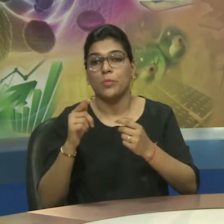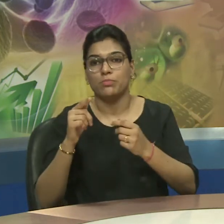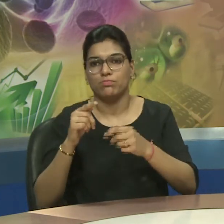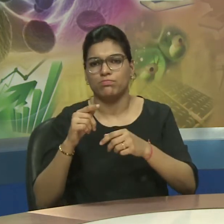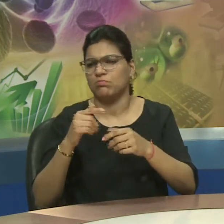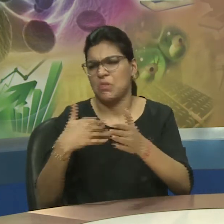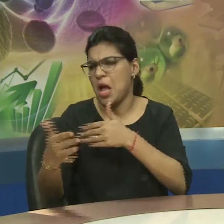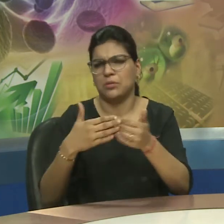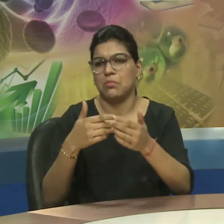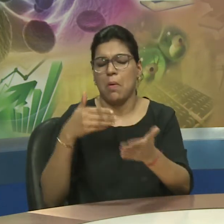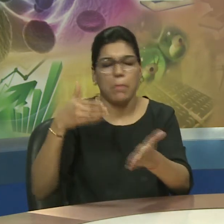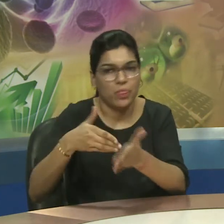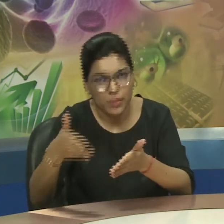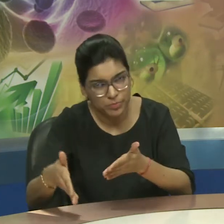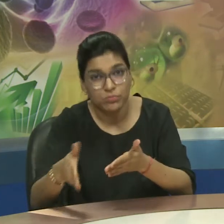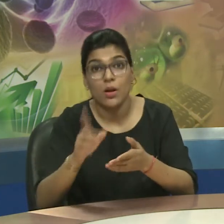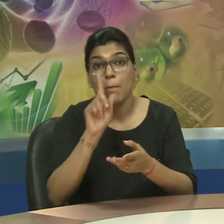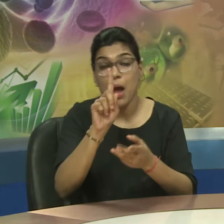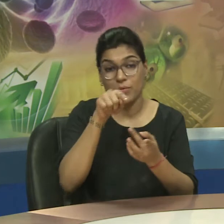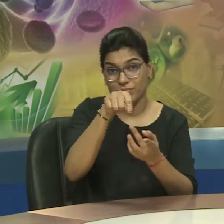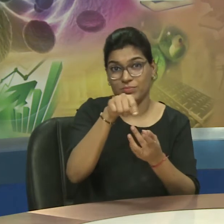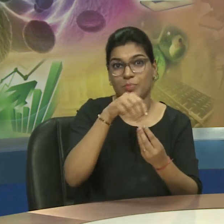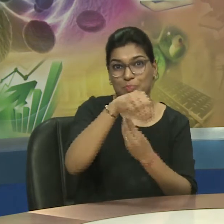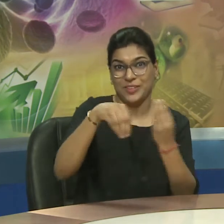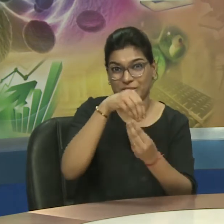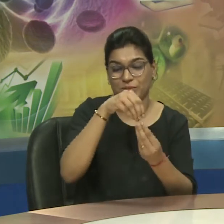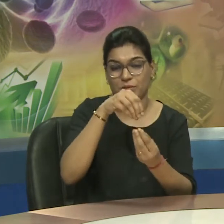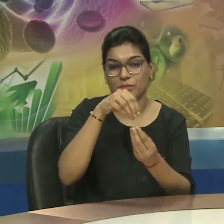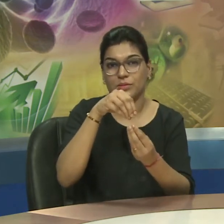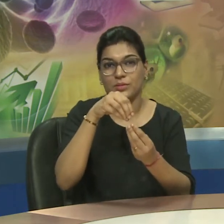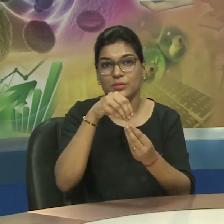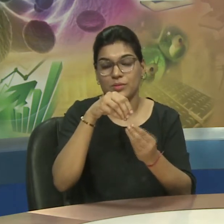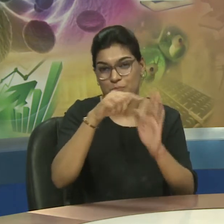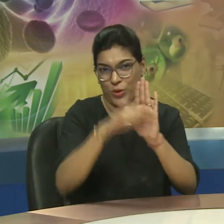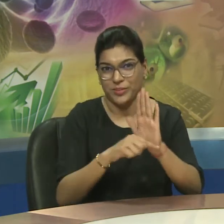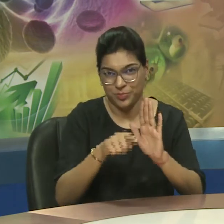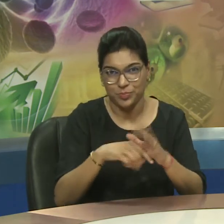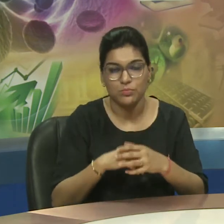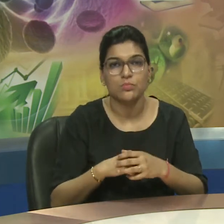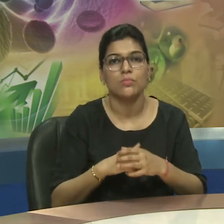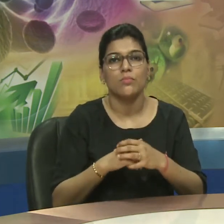Before we have read time policy and voyage policy, it